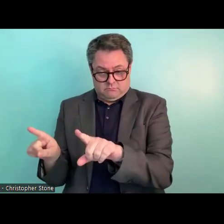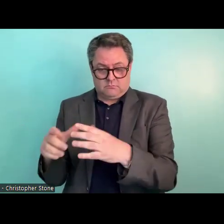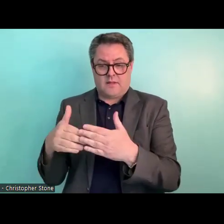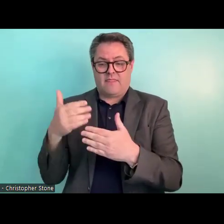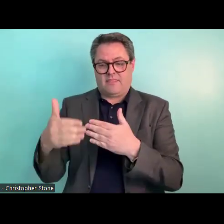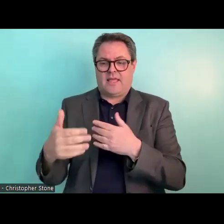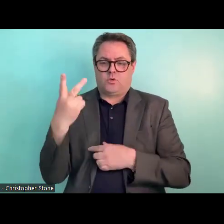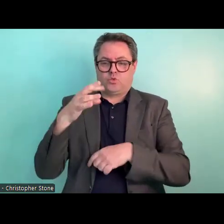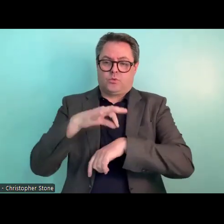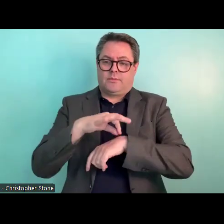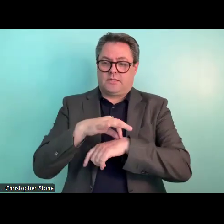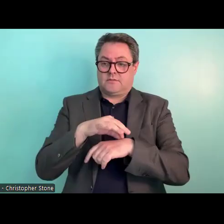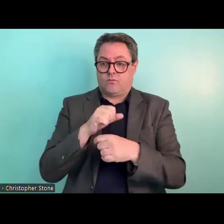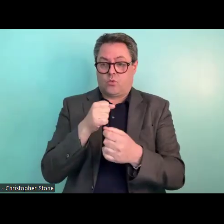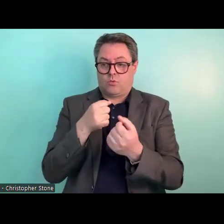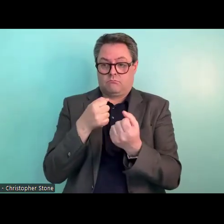directly.